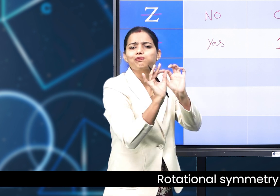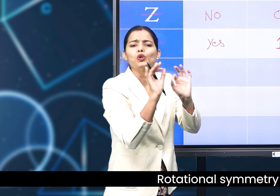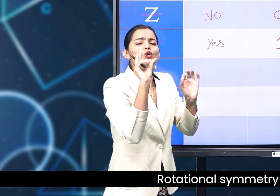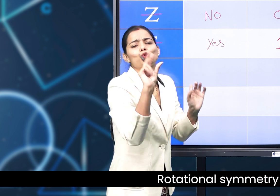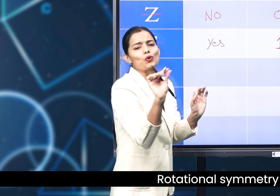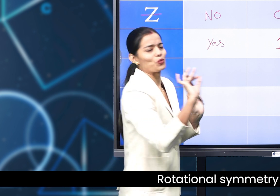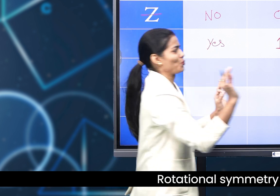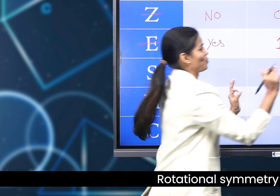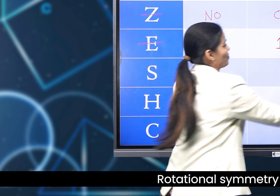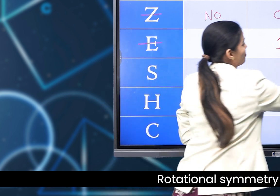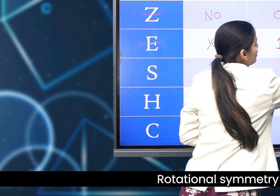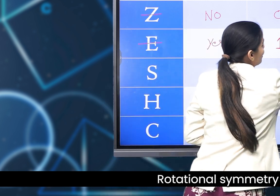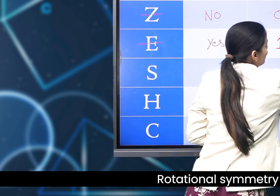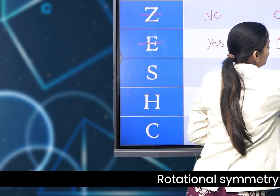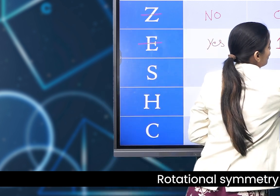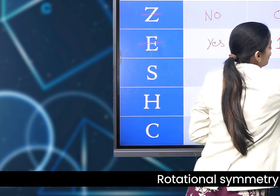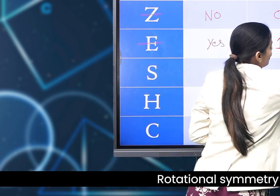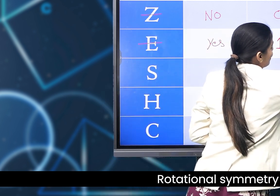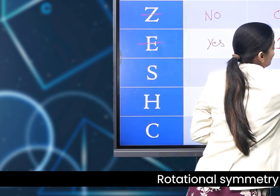rotational symmetry is no,